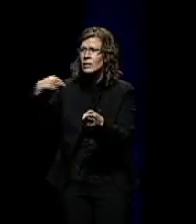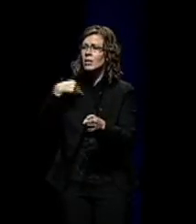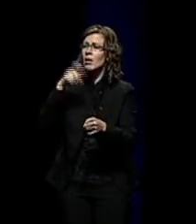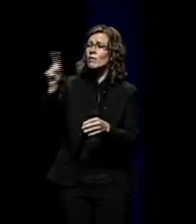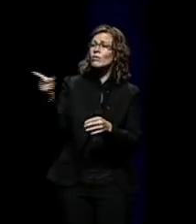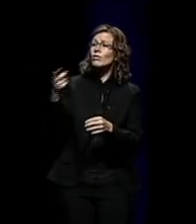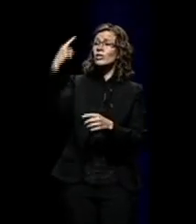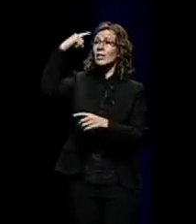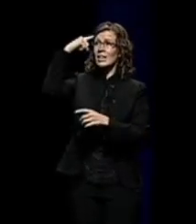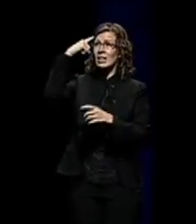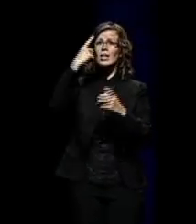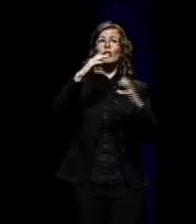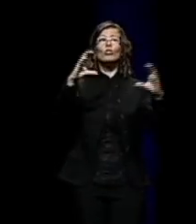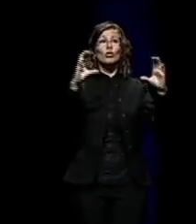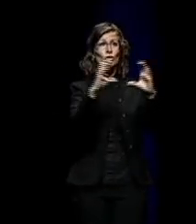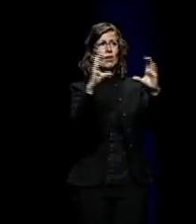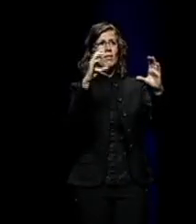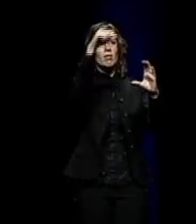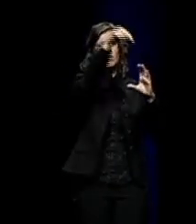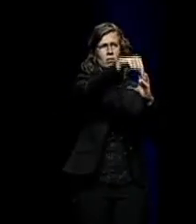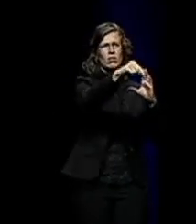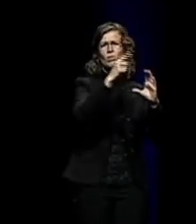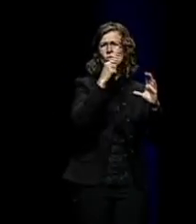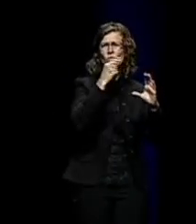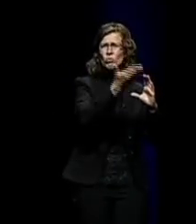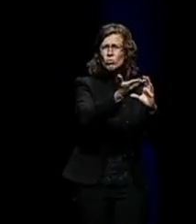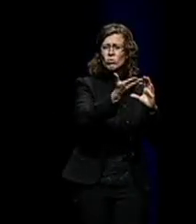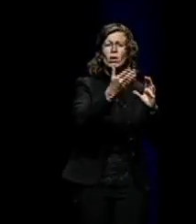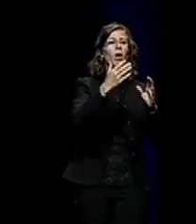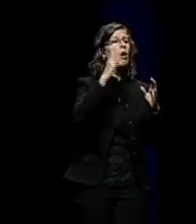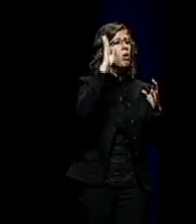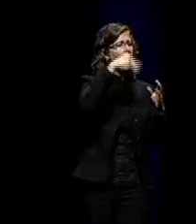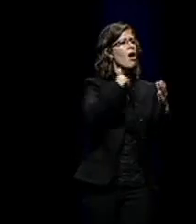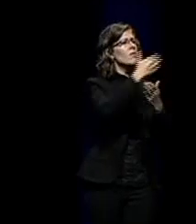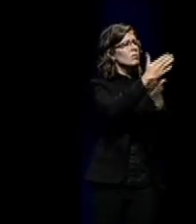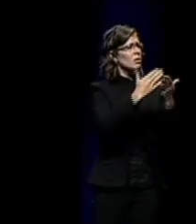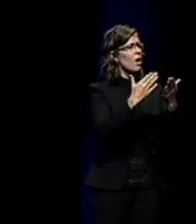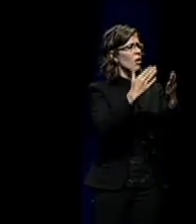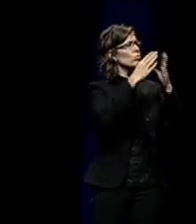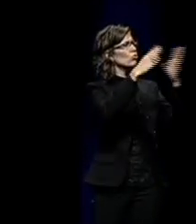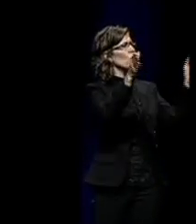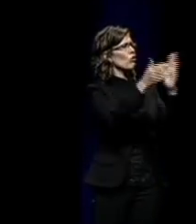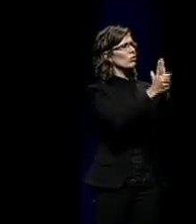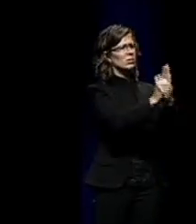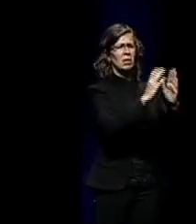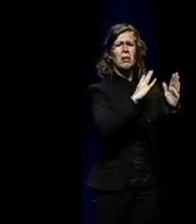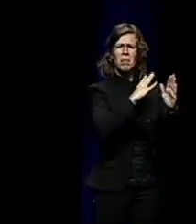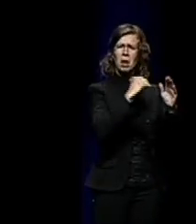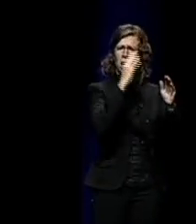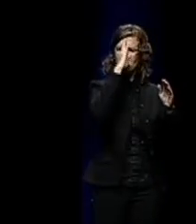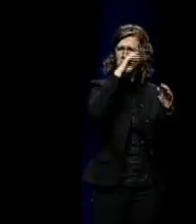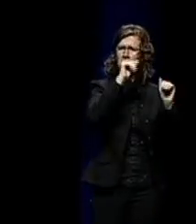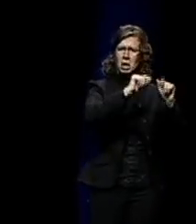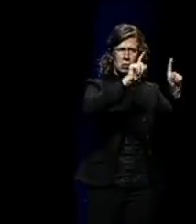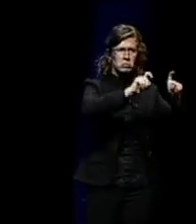we certifying? We know the generalists. We have a good idea about generalists. But we're not so sure about the specialty areas. And